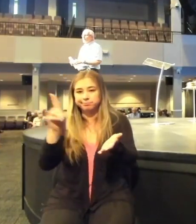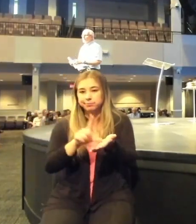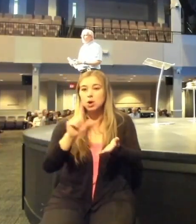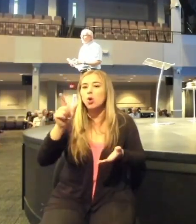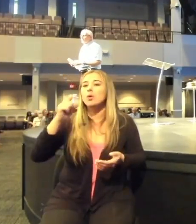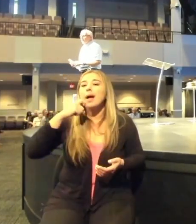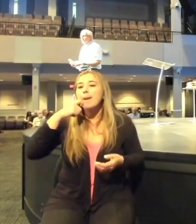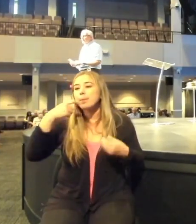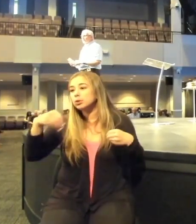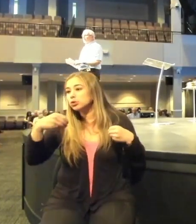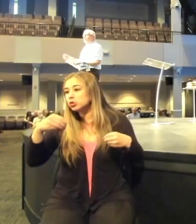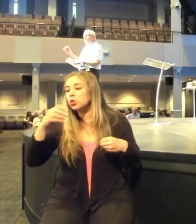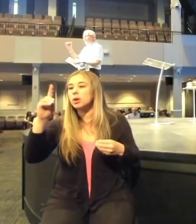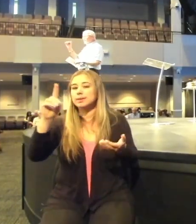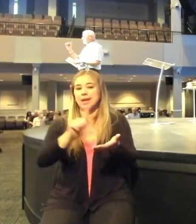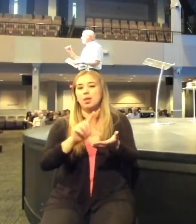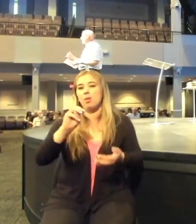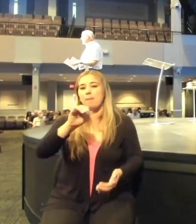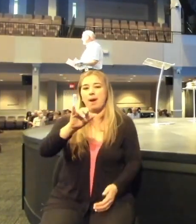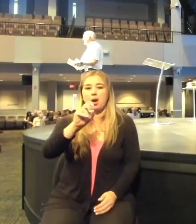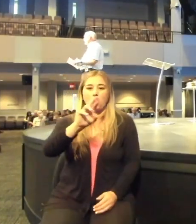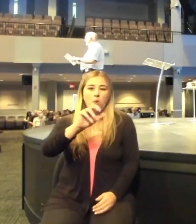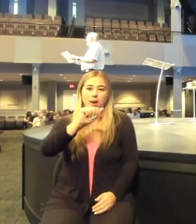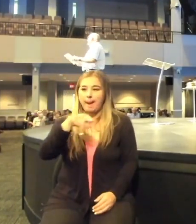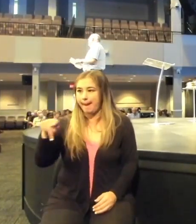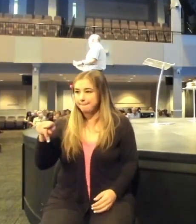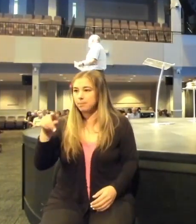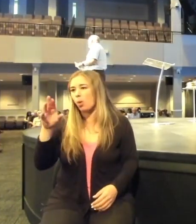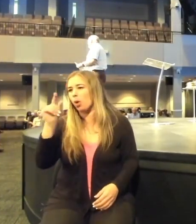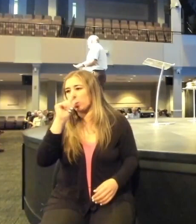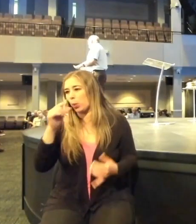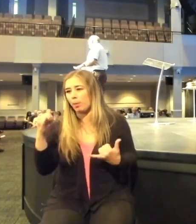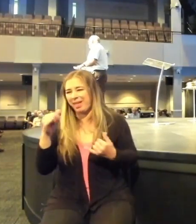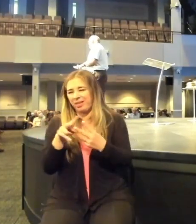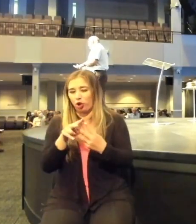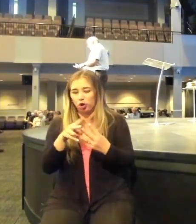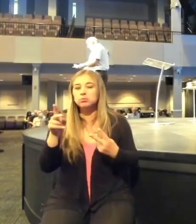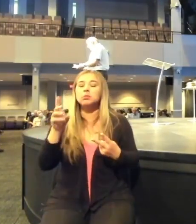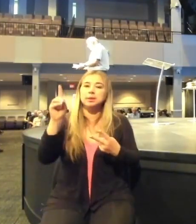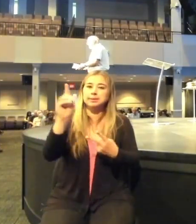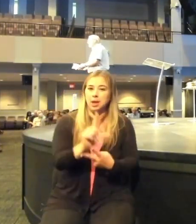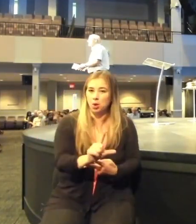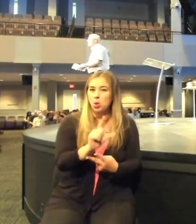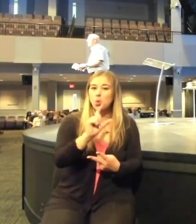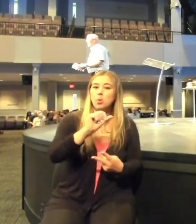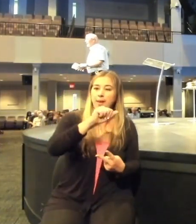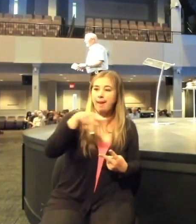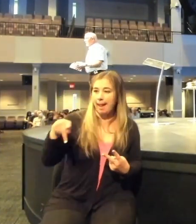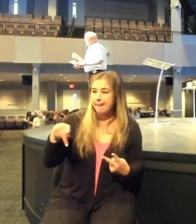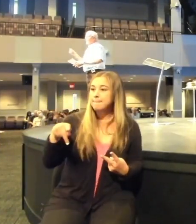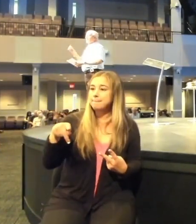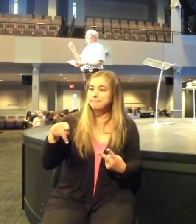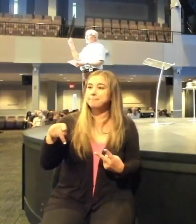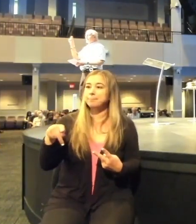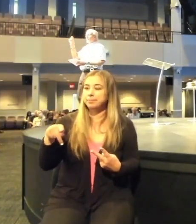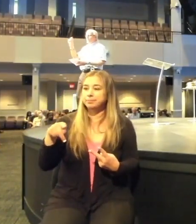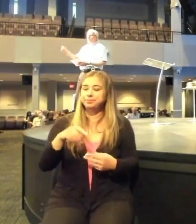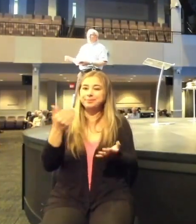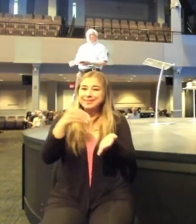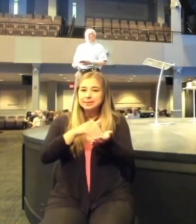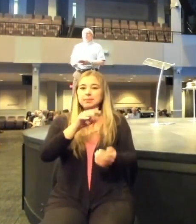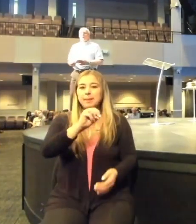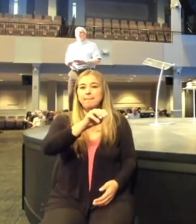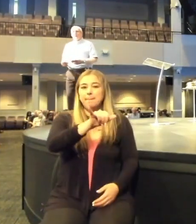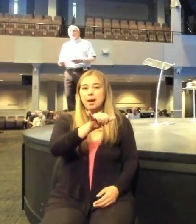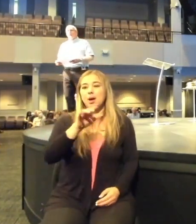to the Apple Store and download the MyCOR app or the Google Play Store and download the MyCOR app,